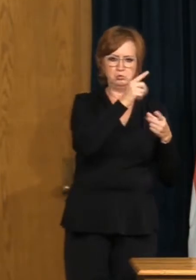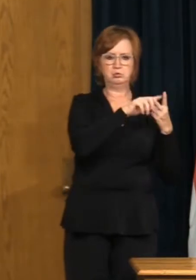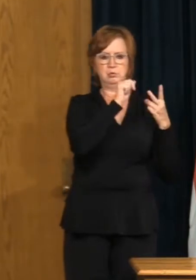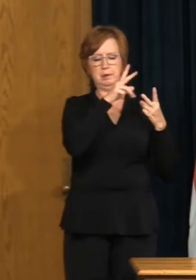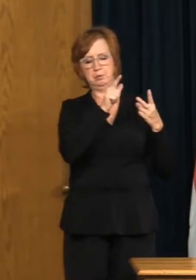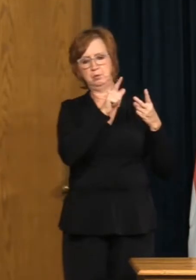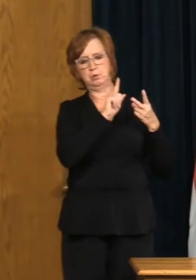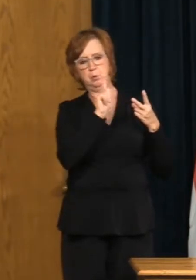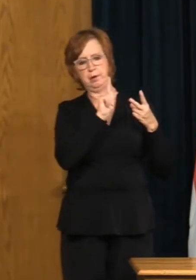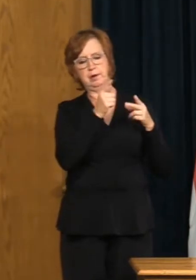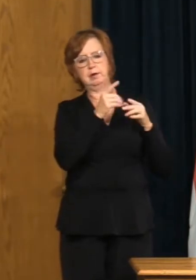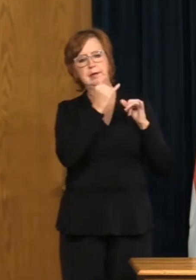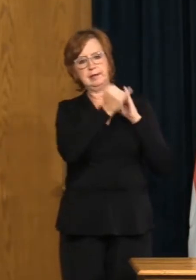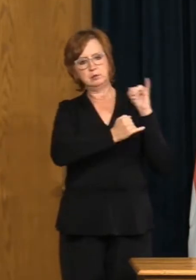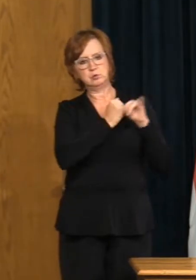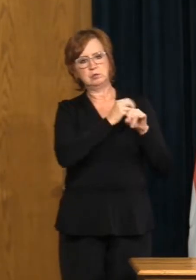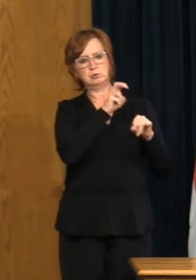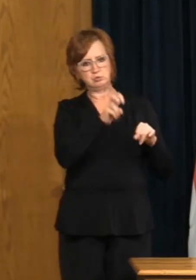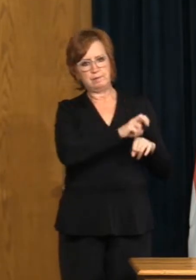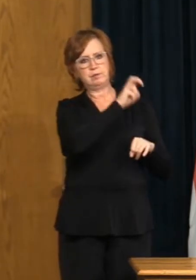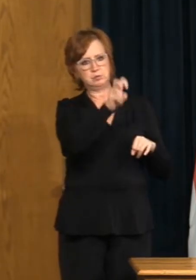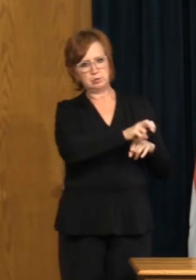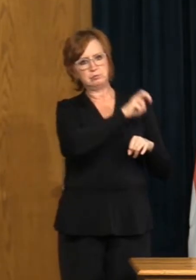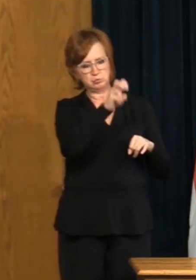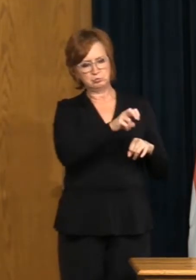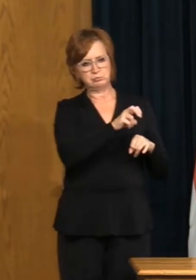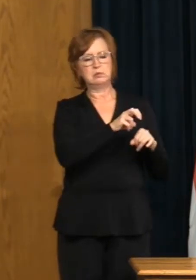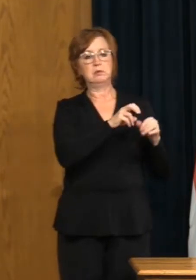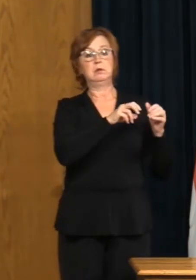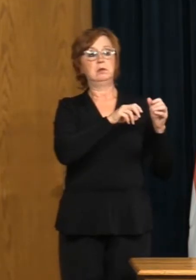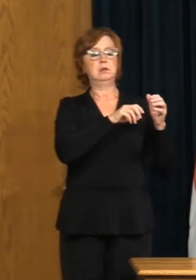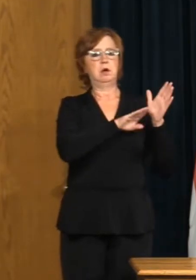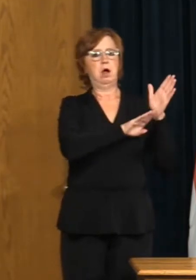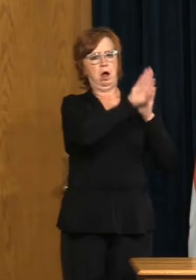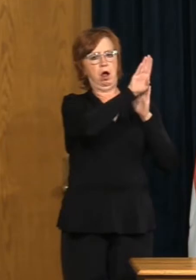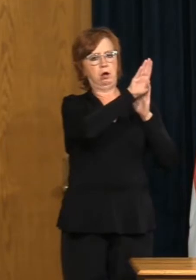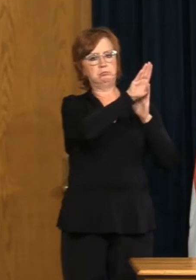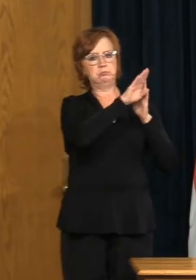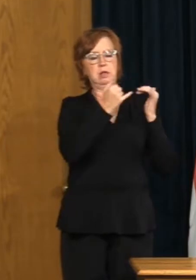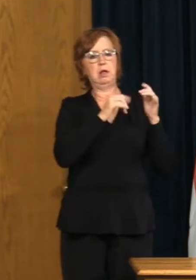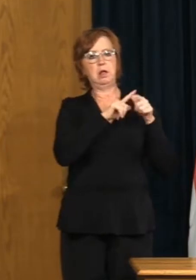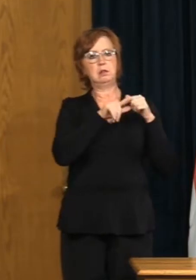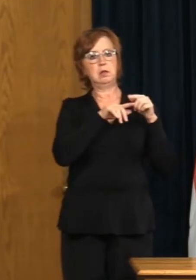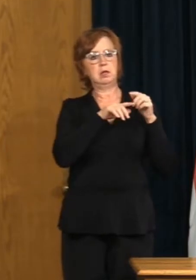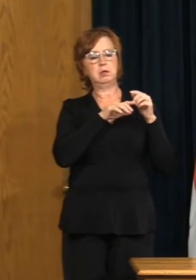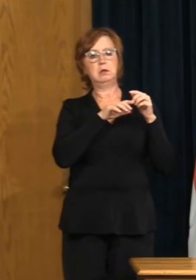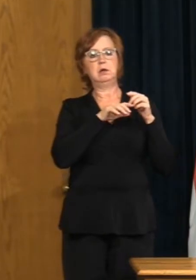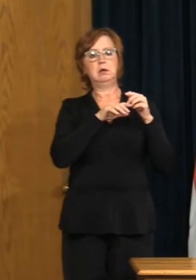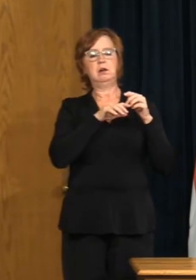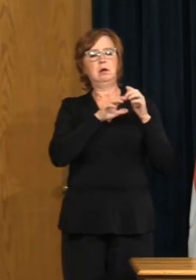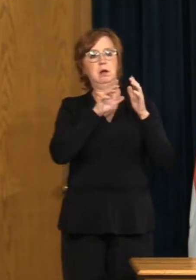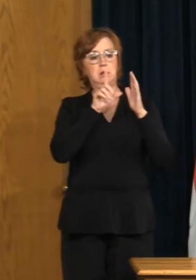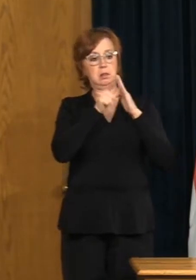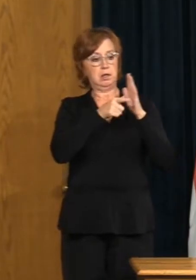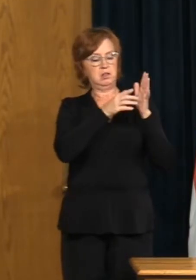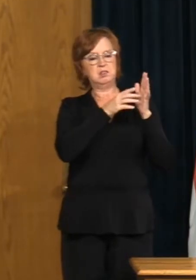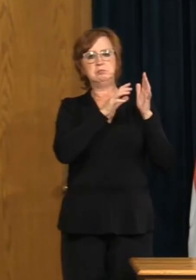travel, and then over time we did see more community transmission, and of that, a